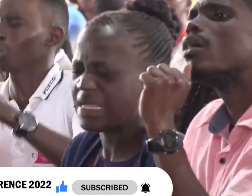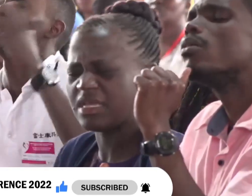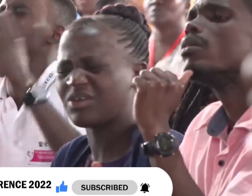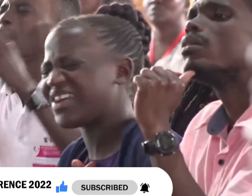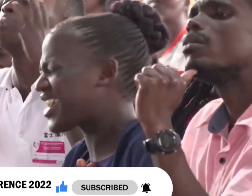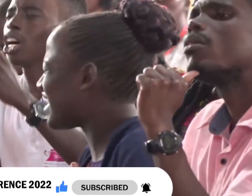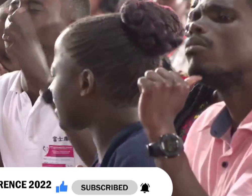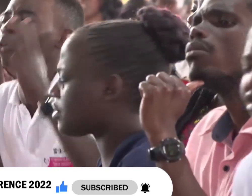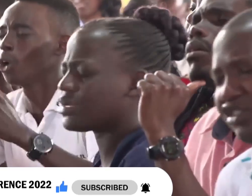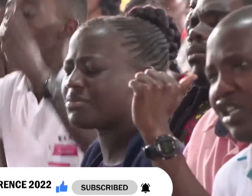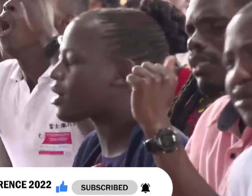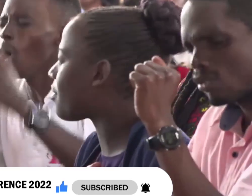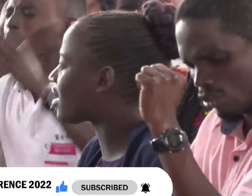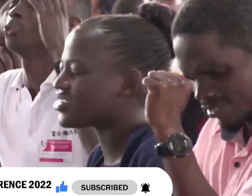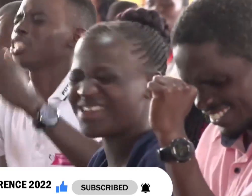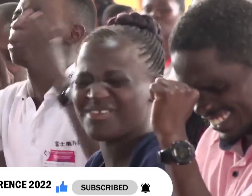mukowola amaanyi